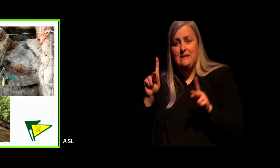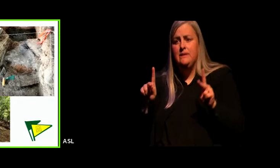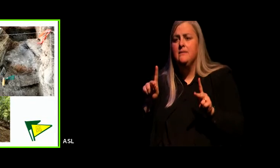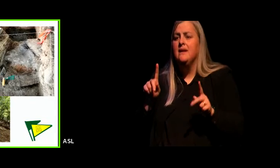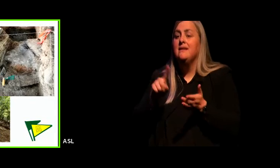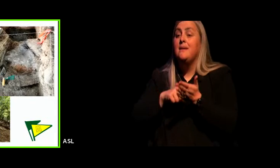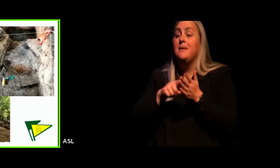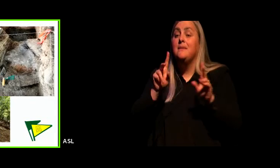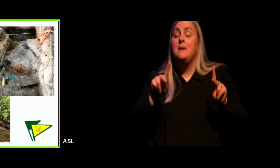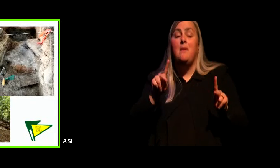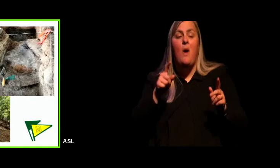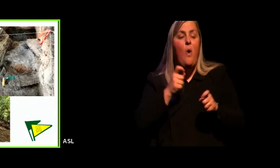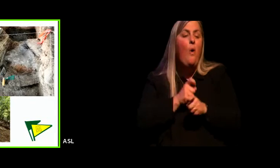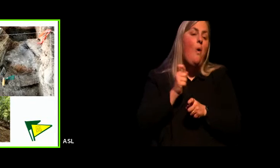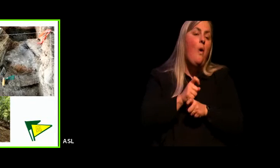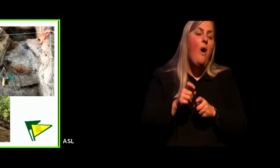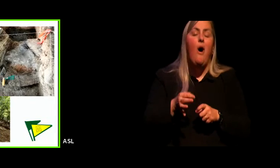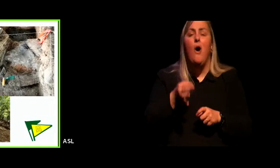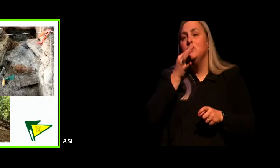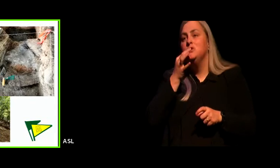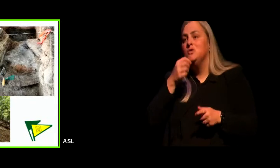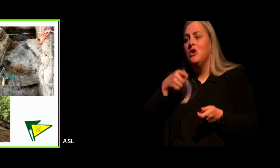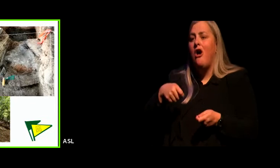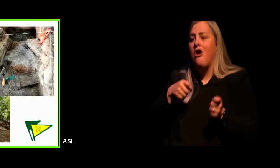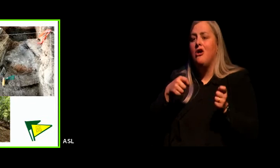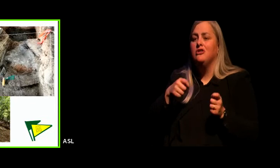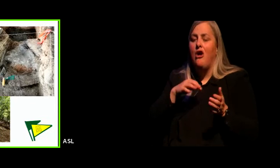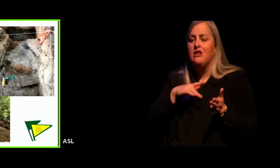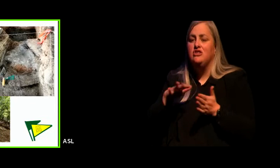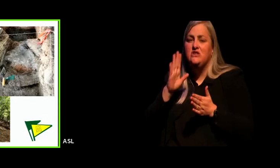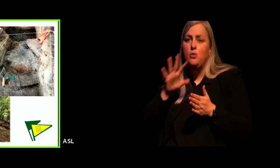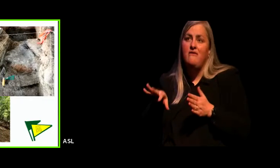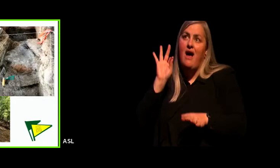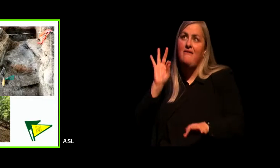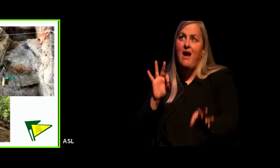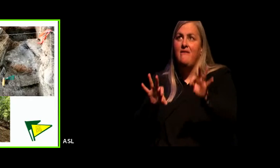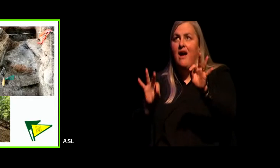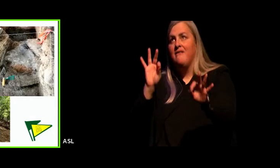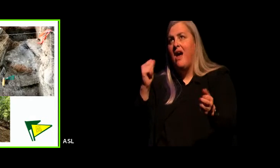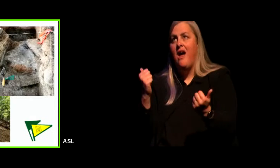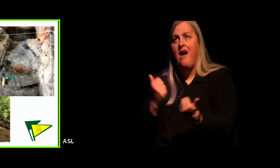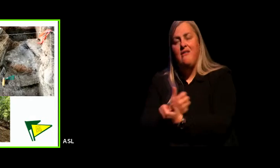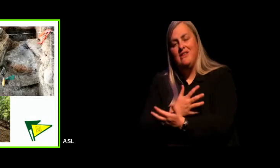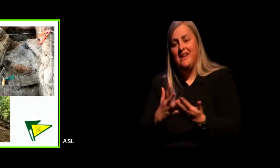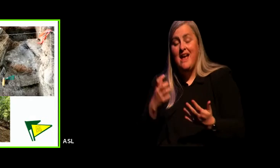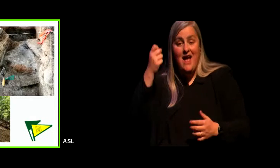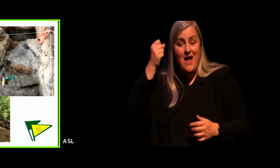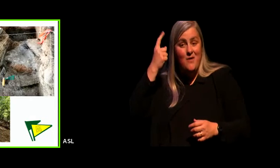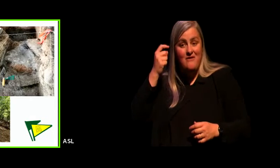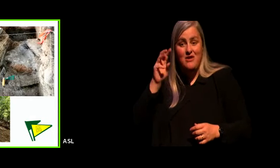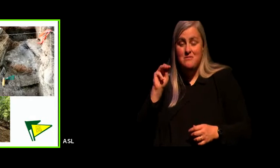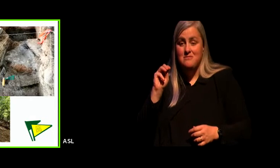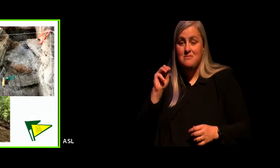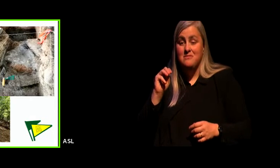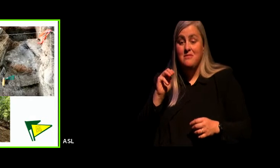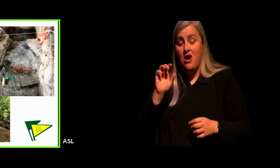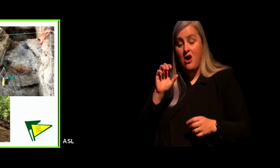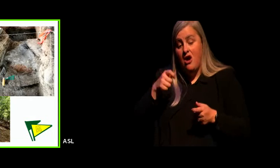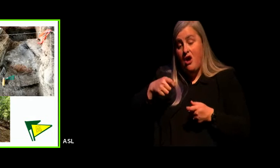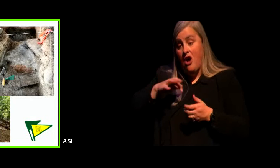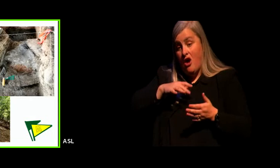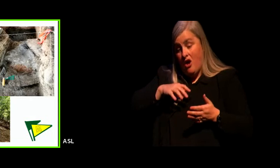joke around saying that soon archaeologists will have dug up everything there is to find. However, modern archaeology doesn't